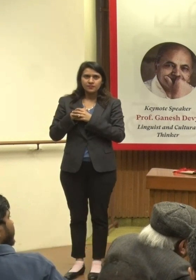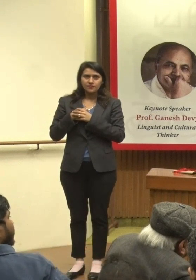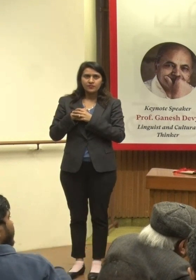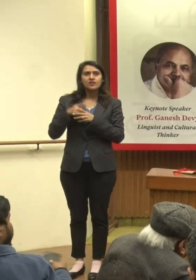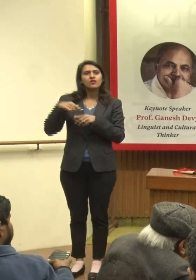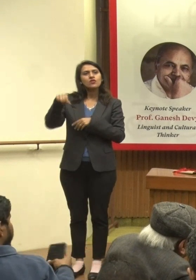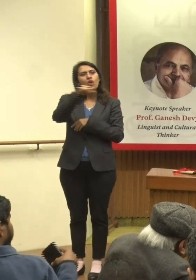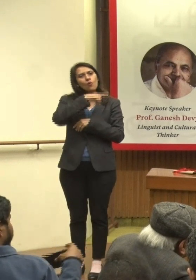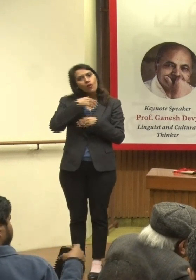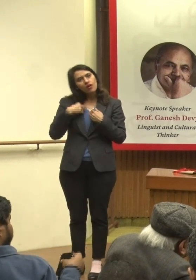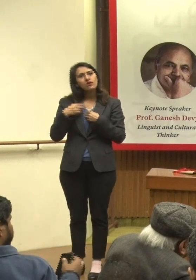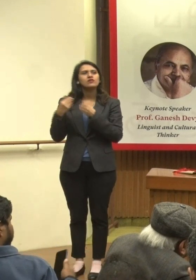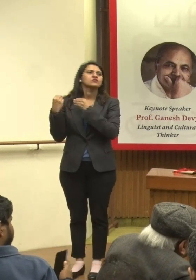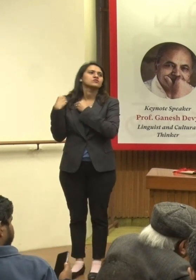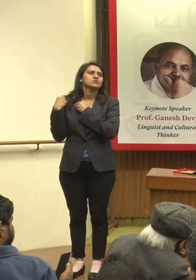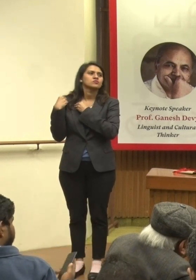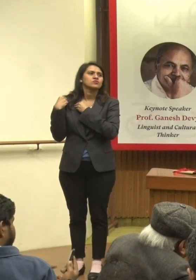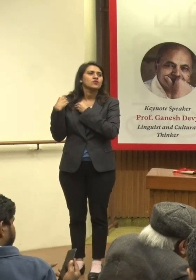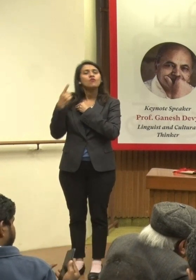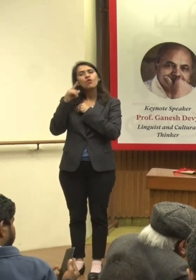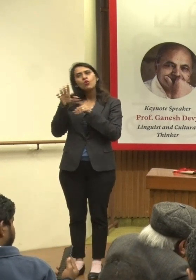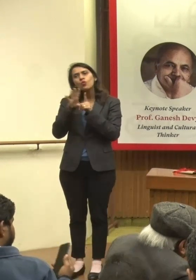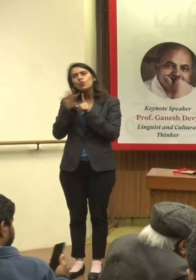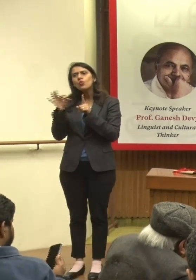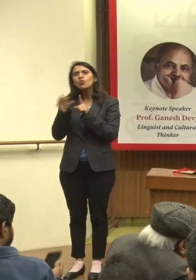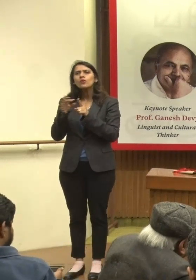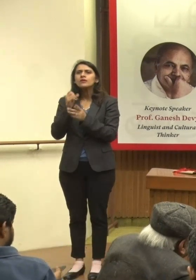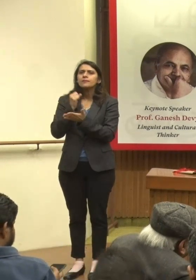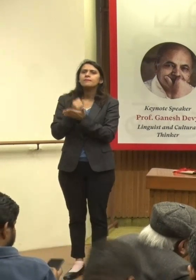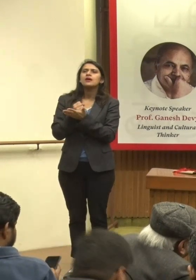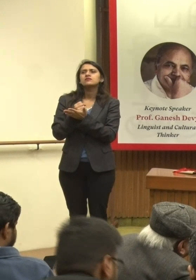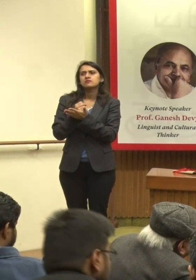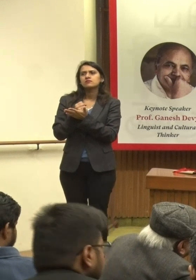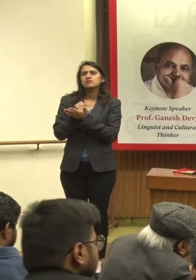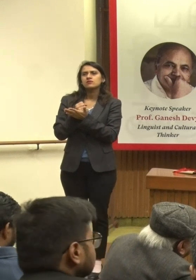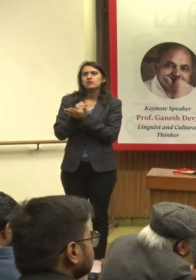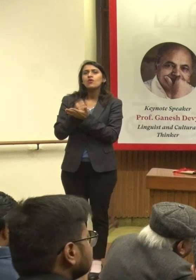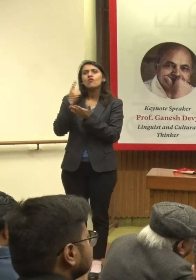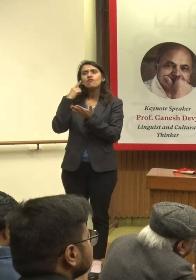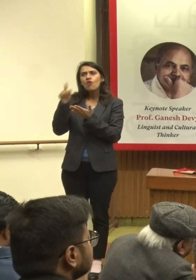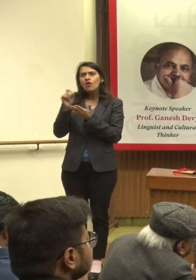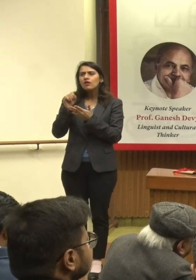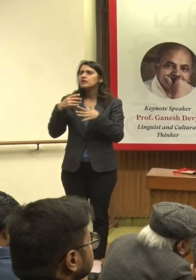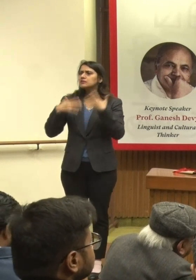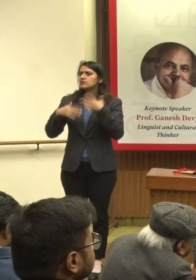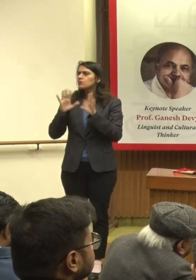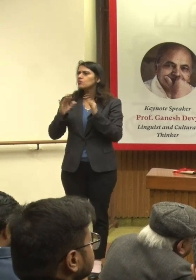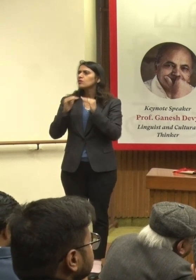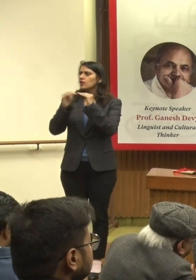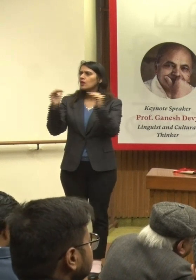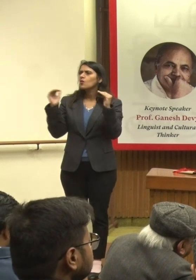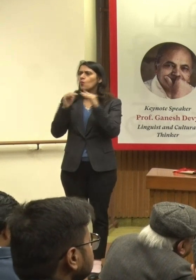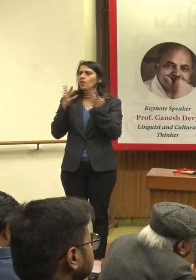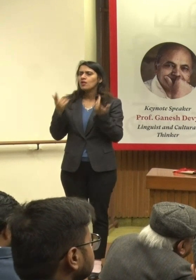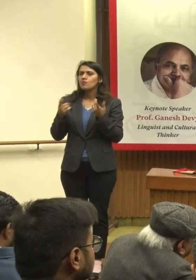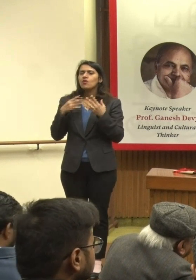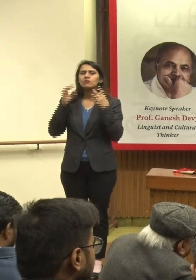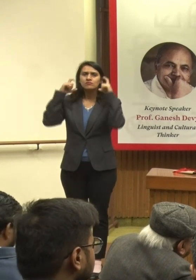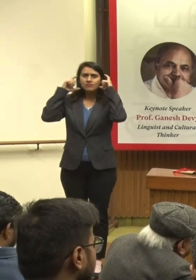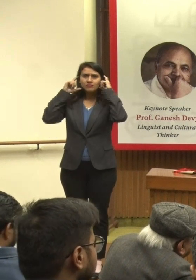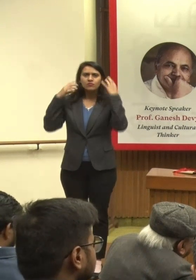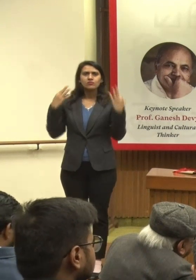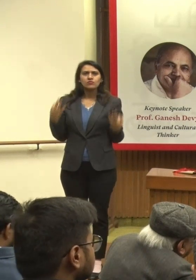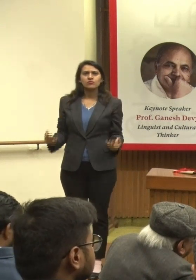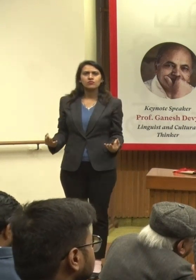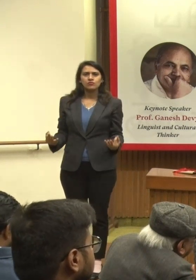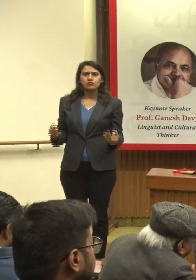our responsibility to do something to alleviate these people, end their suffering? As Gautam Buddha said,